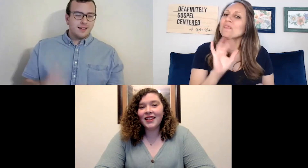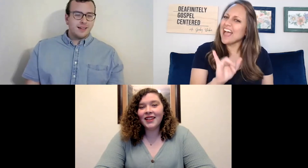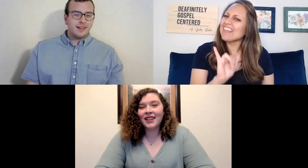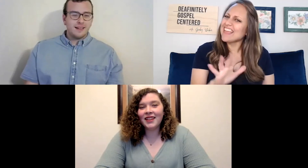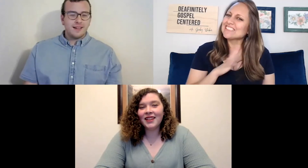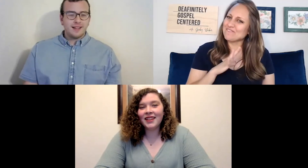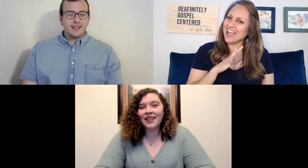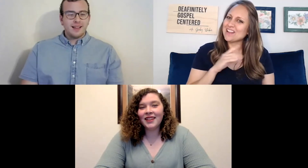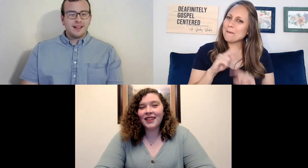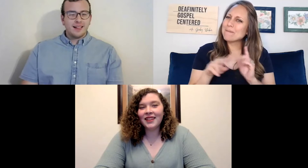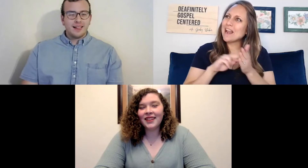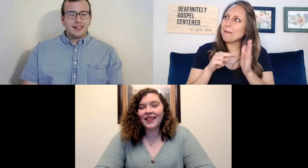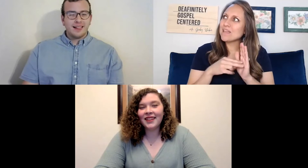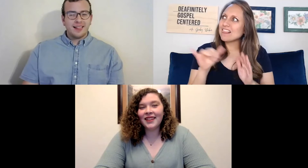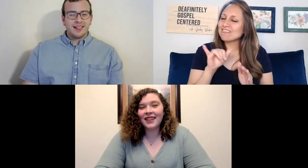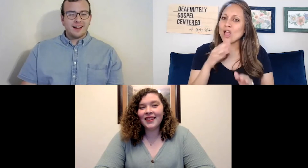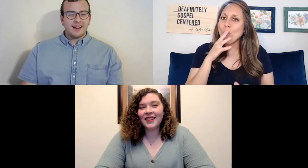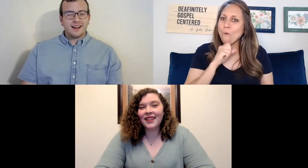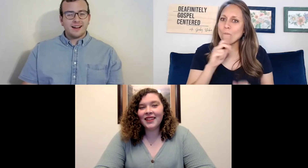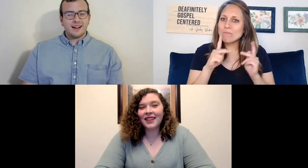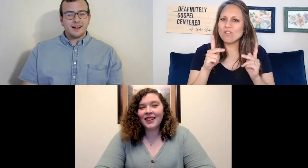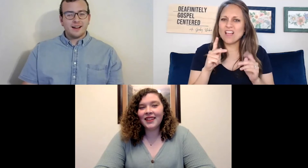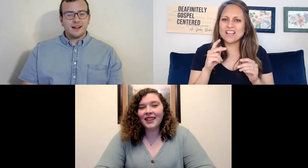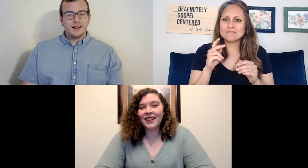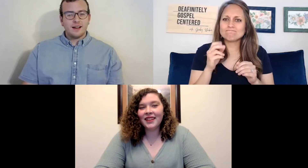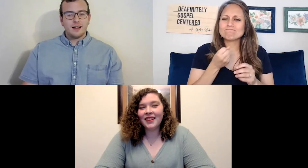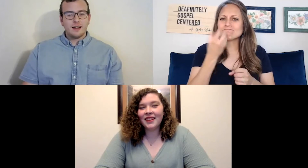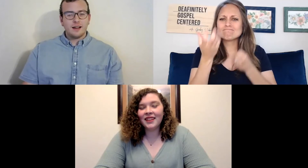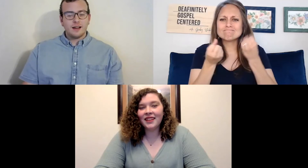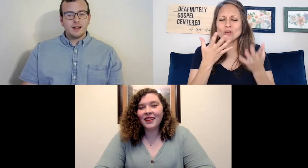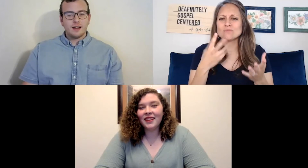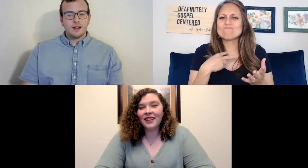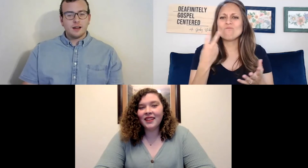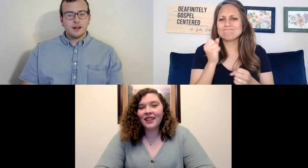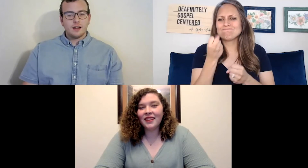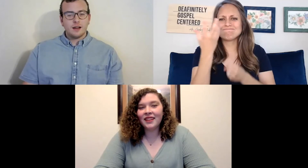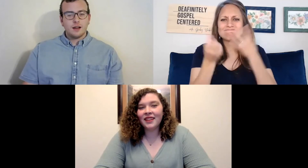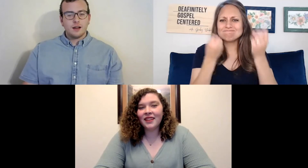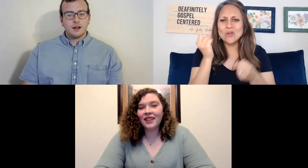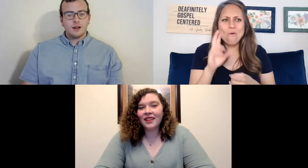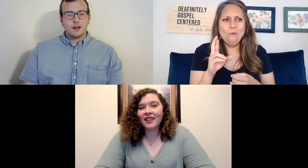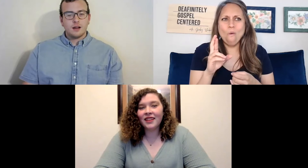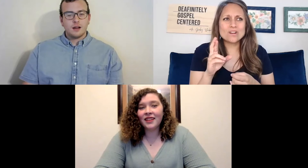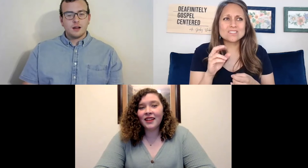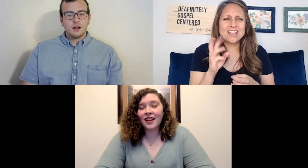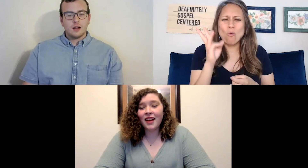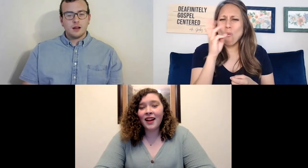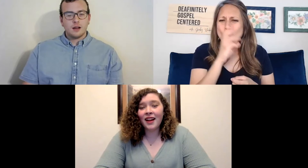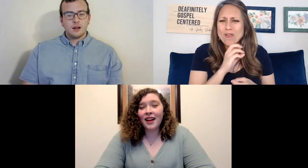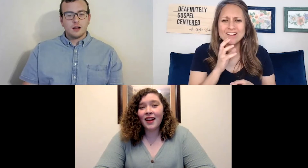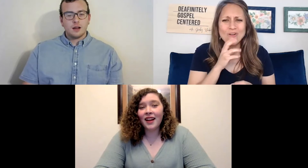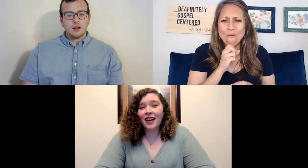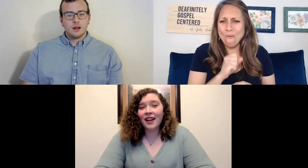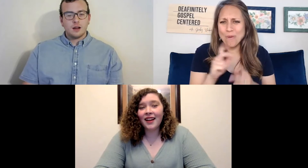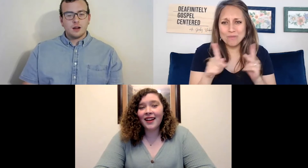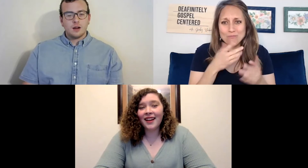Well, similar, but it's more like older people, like just, I don't know,